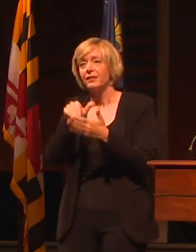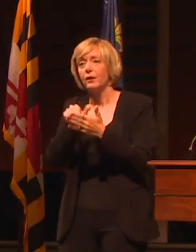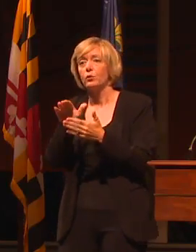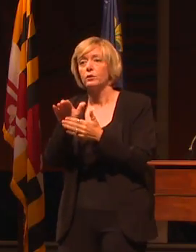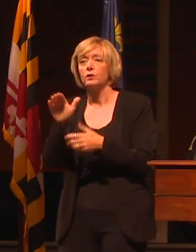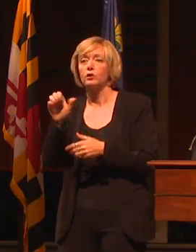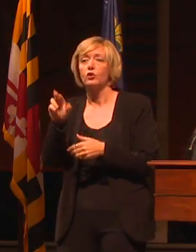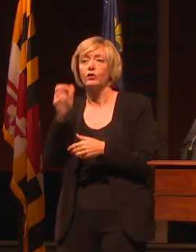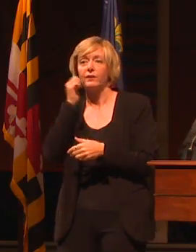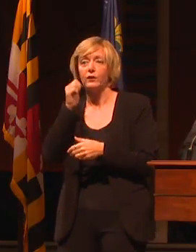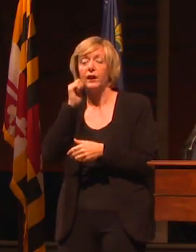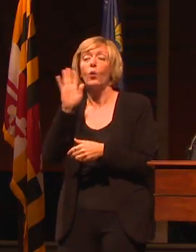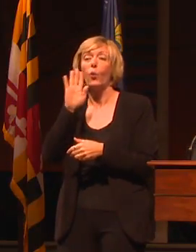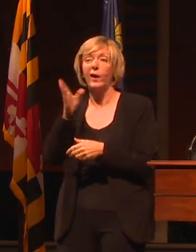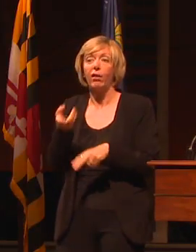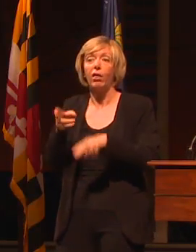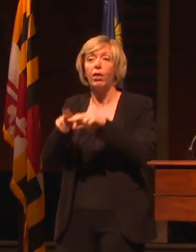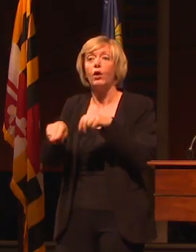will grow to